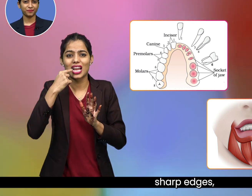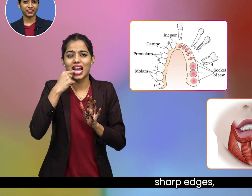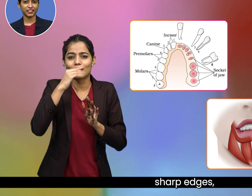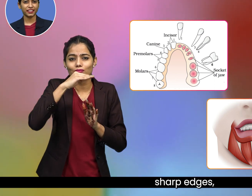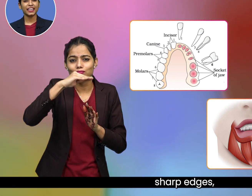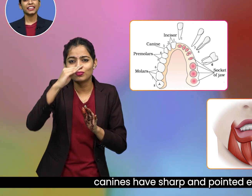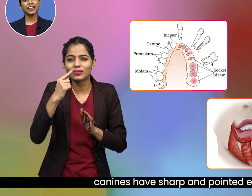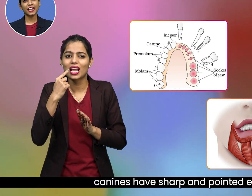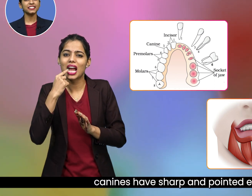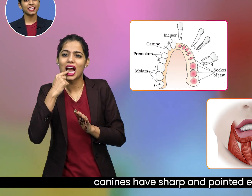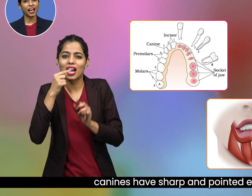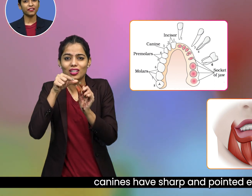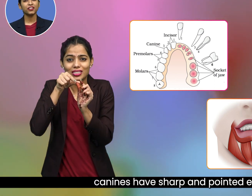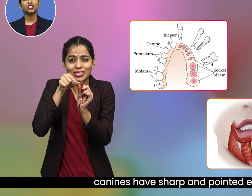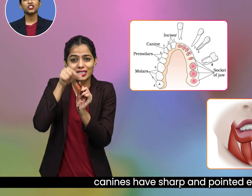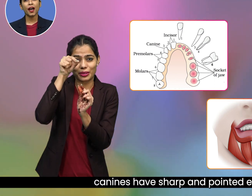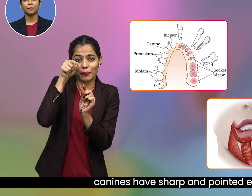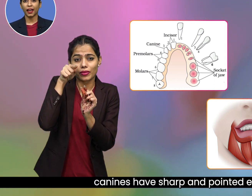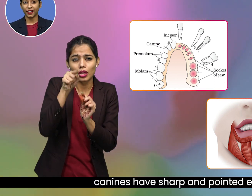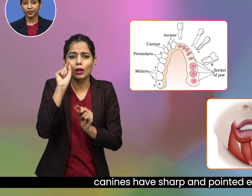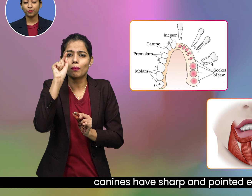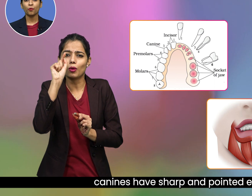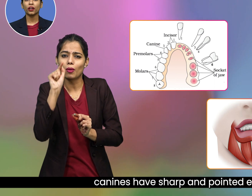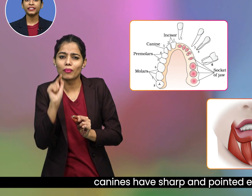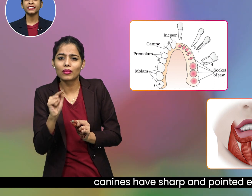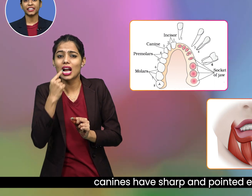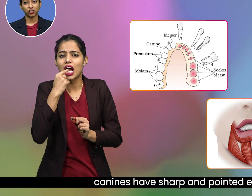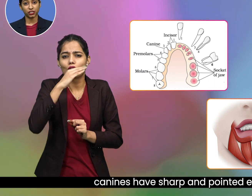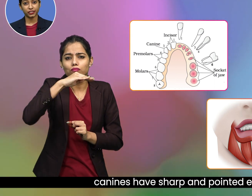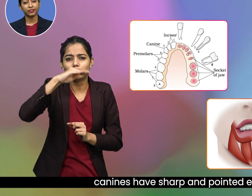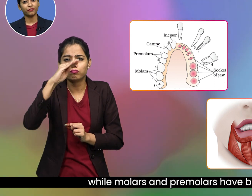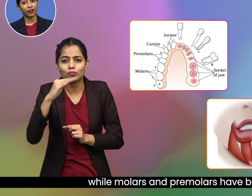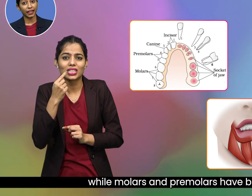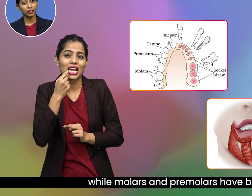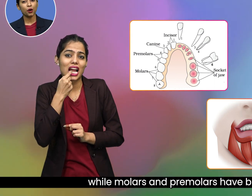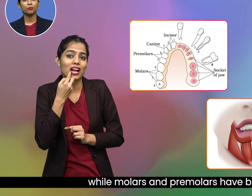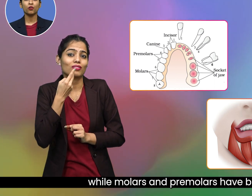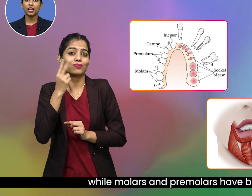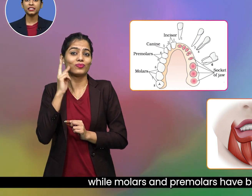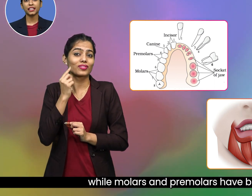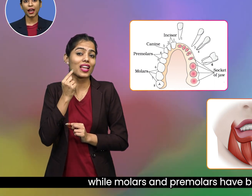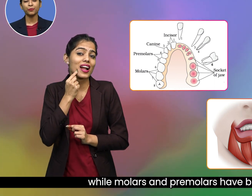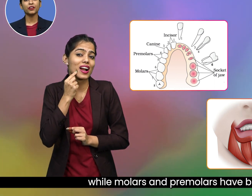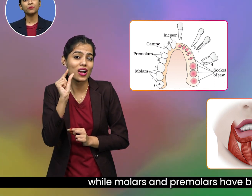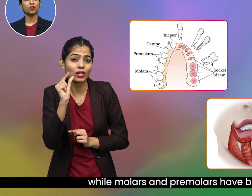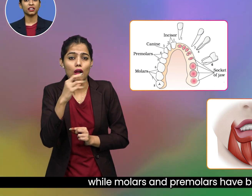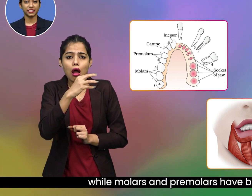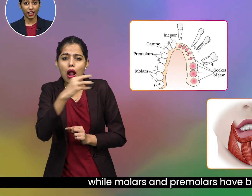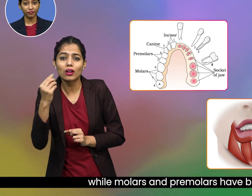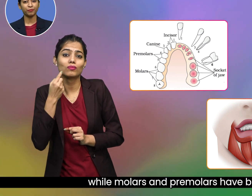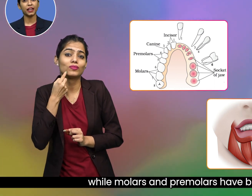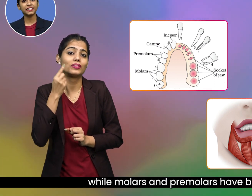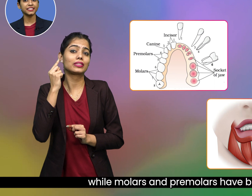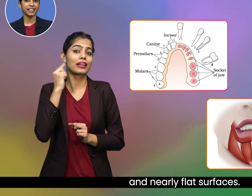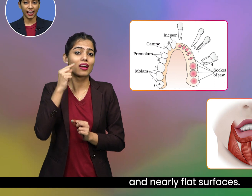edges. Canines have sharp and pointed edges, while molars and premolars